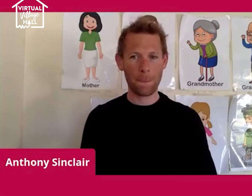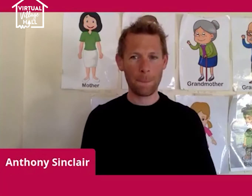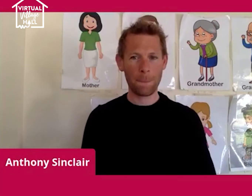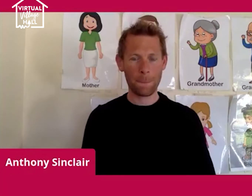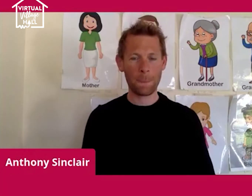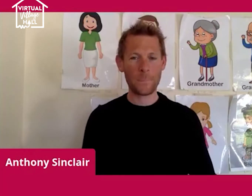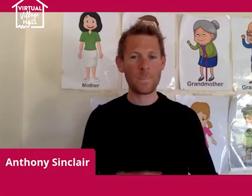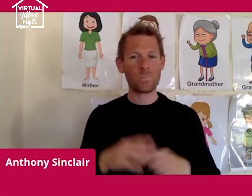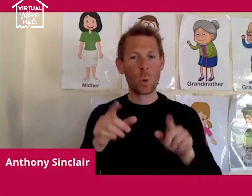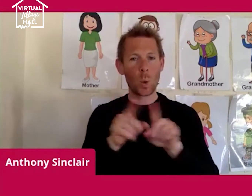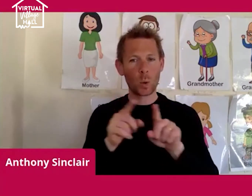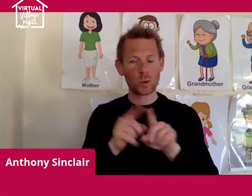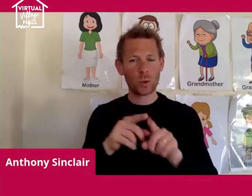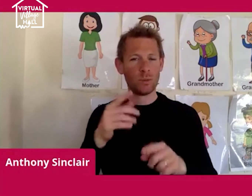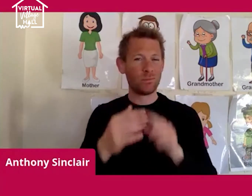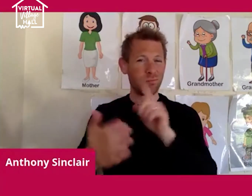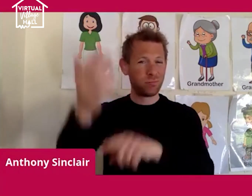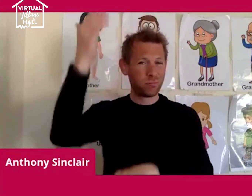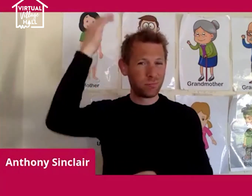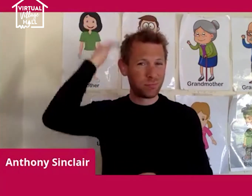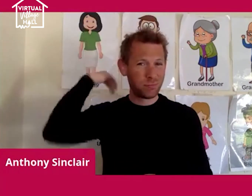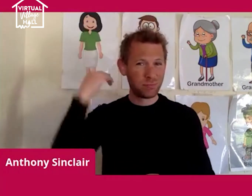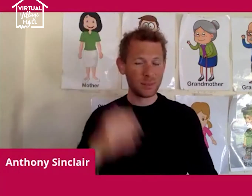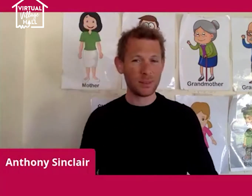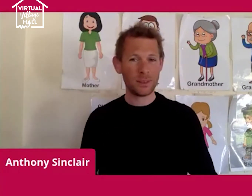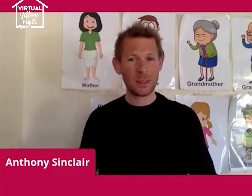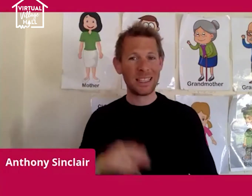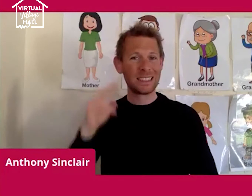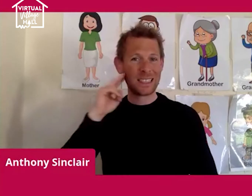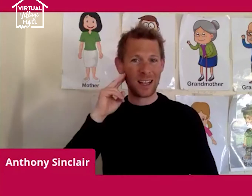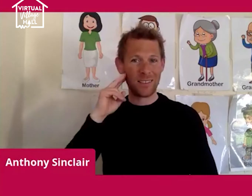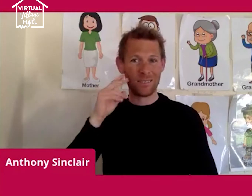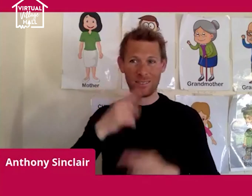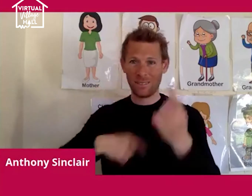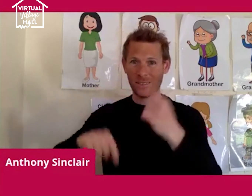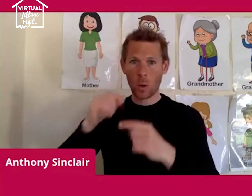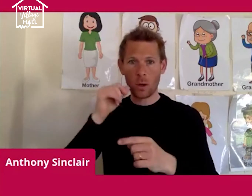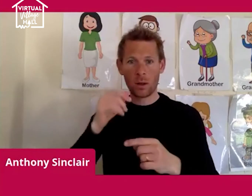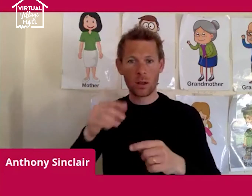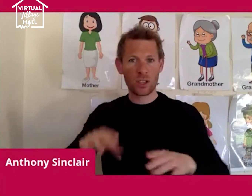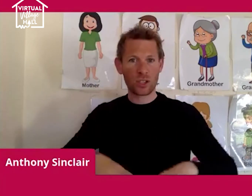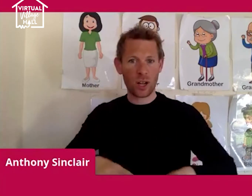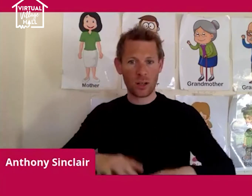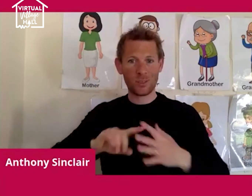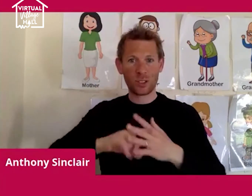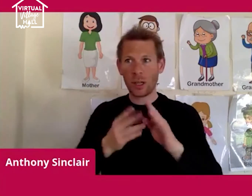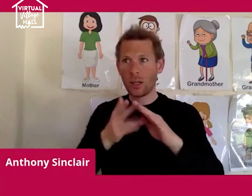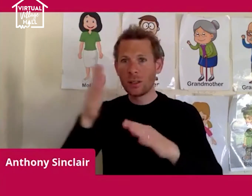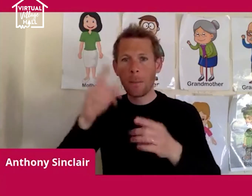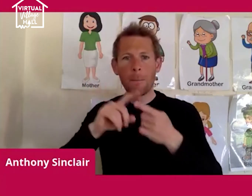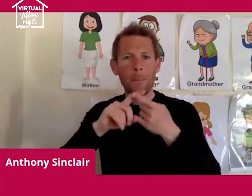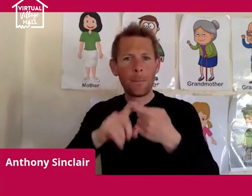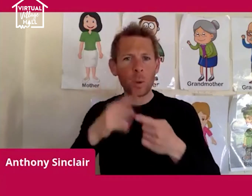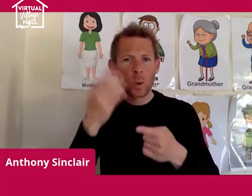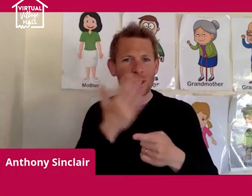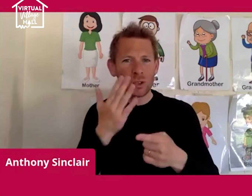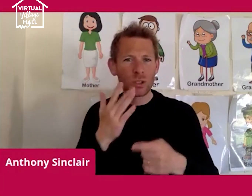region. So it's the same with sign language. Also, historically,